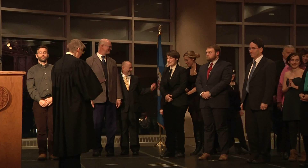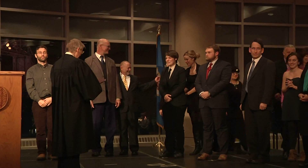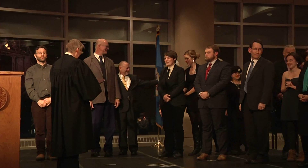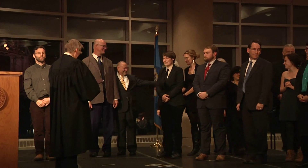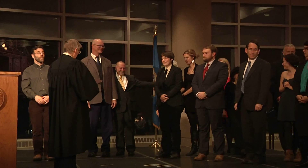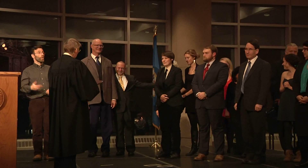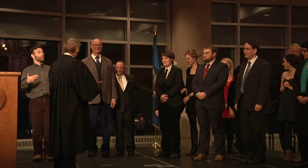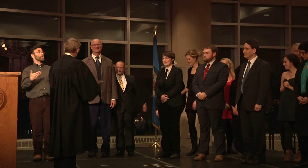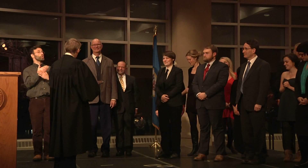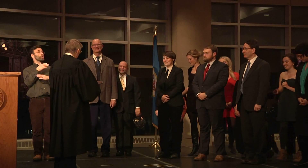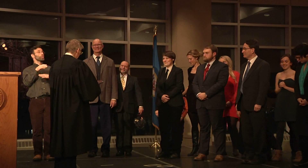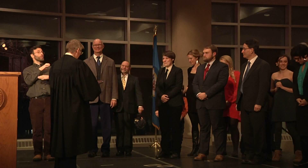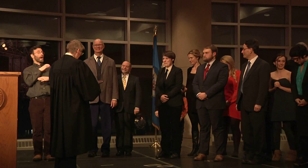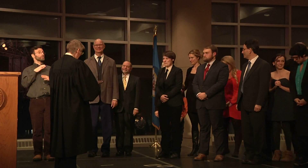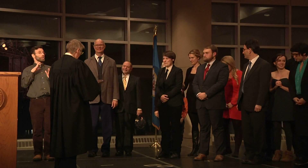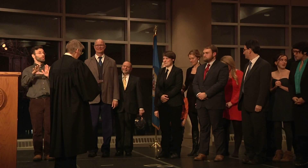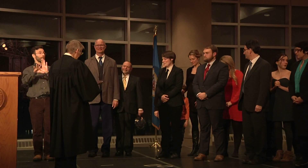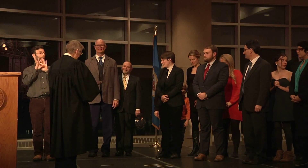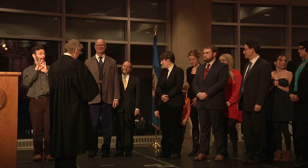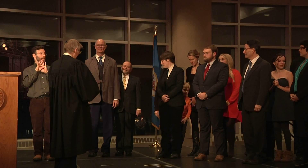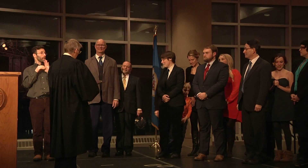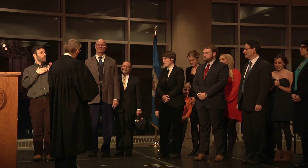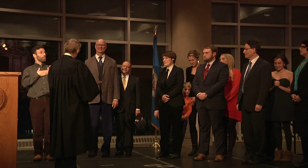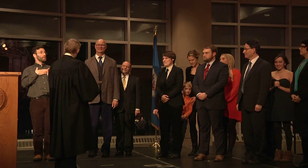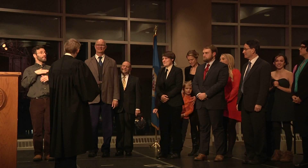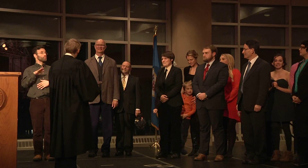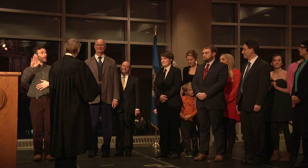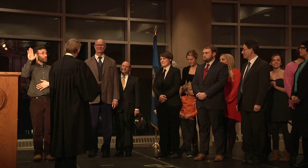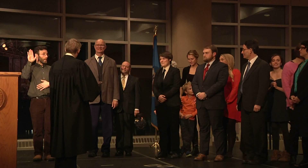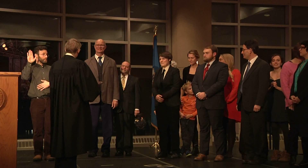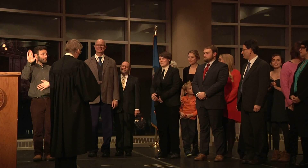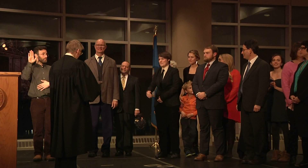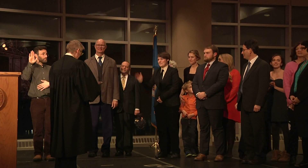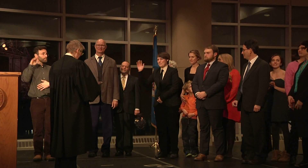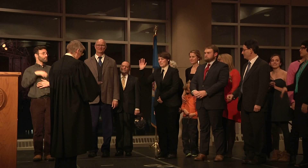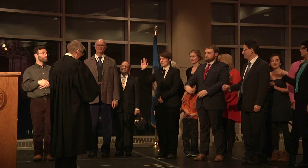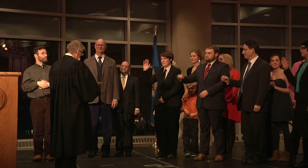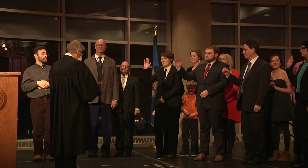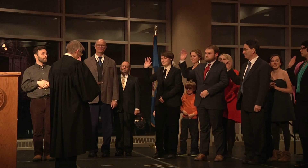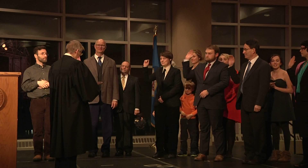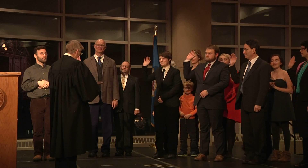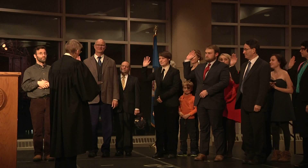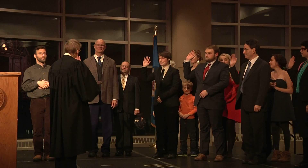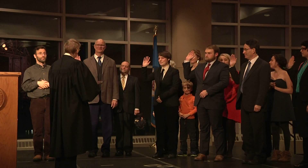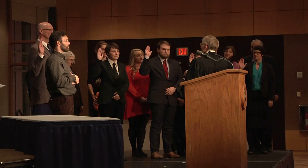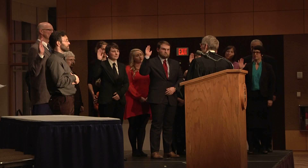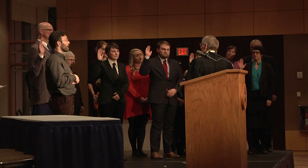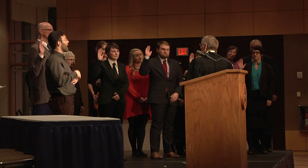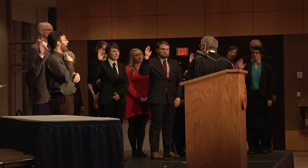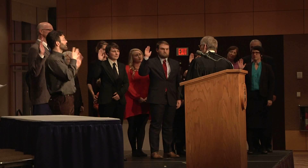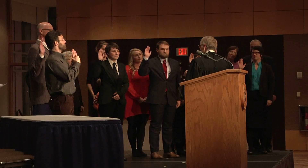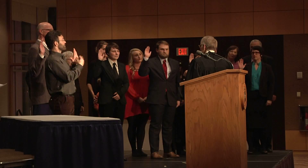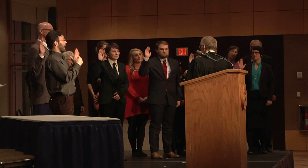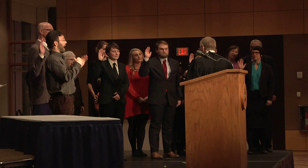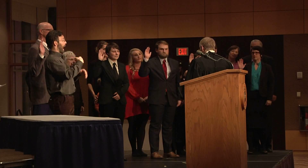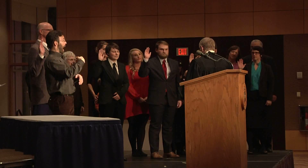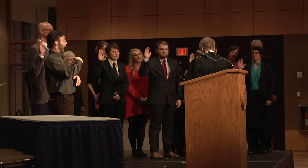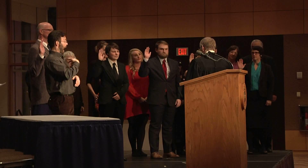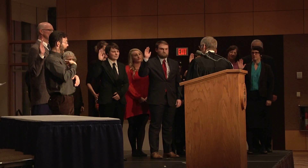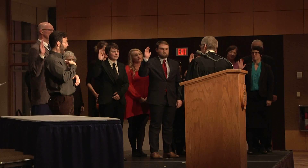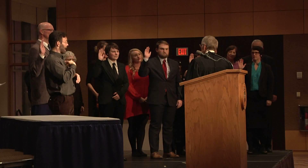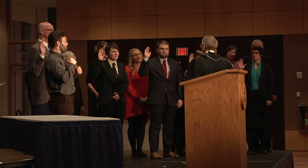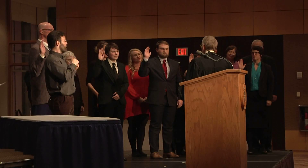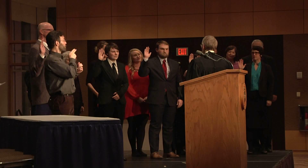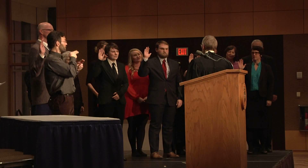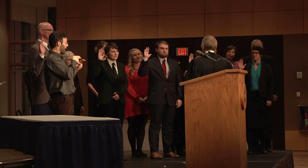Will the new councilors-elect please raise your right hand and say "I," followed by